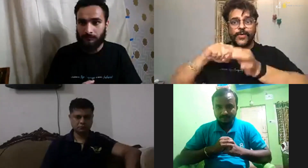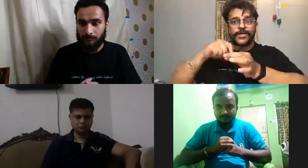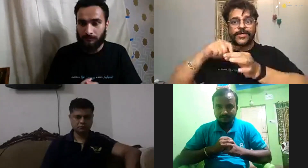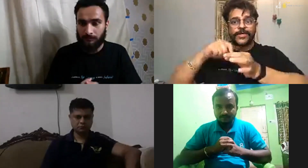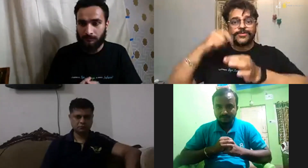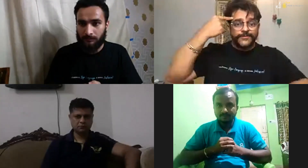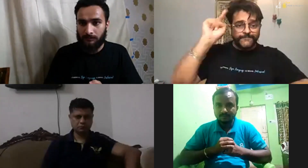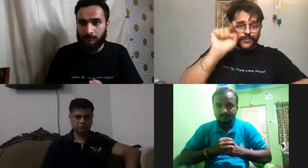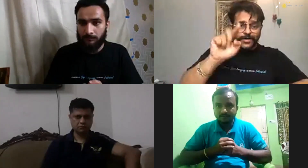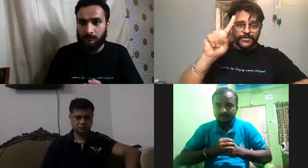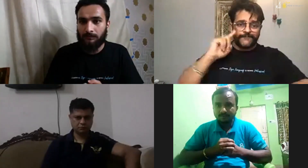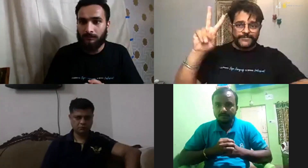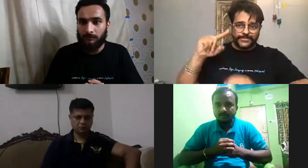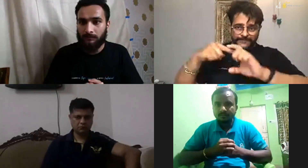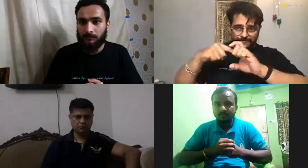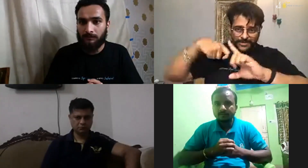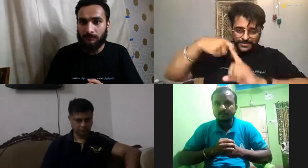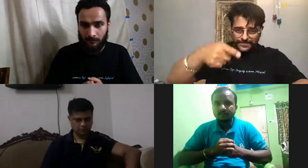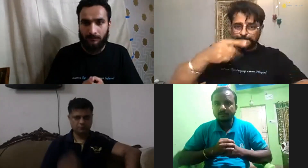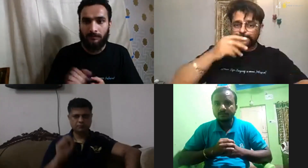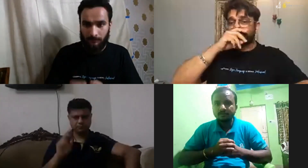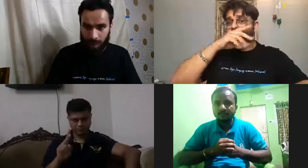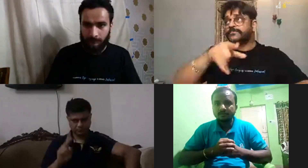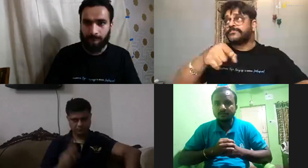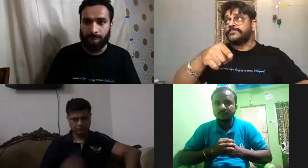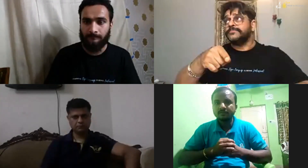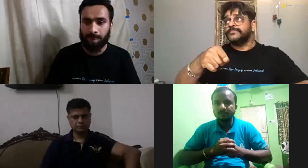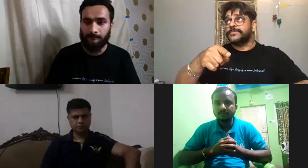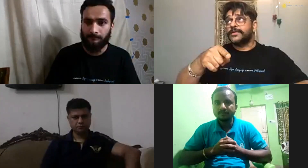Yeah. So my question for Vivek.